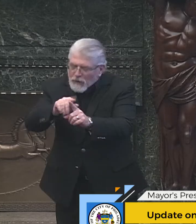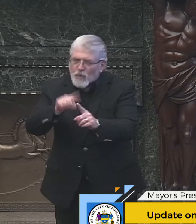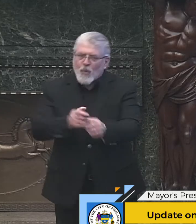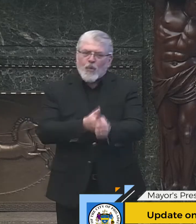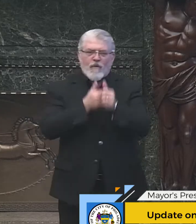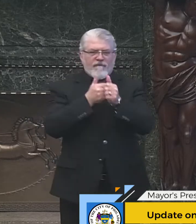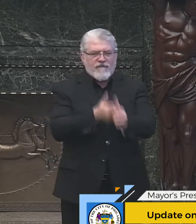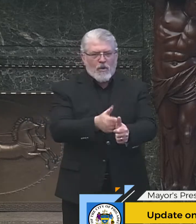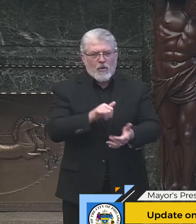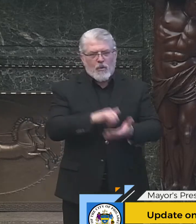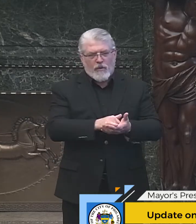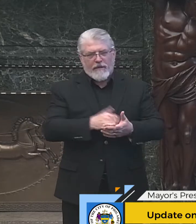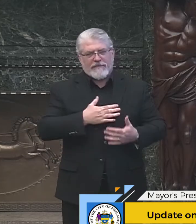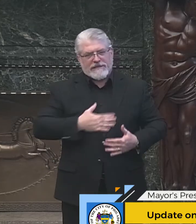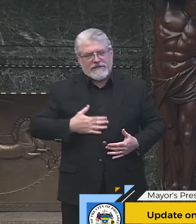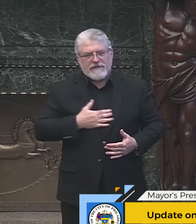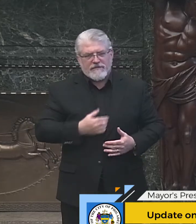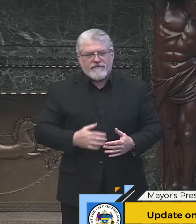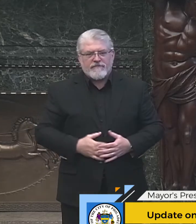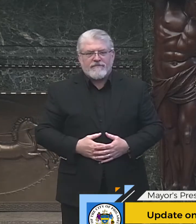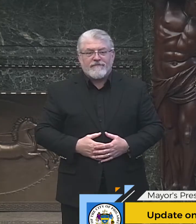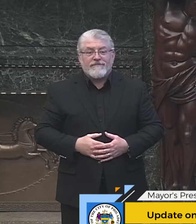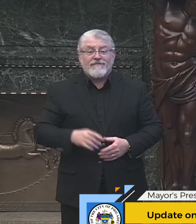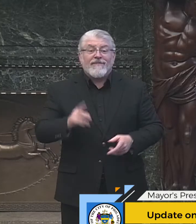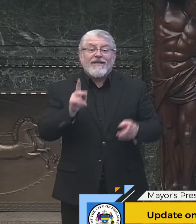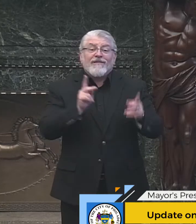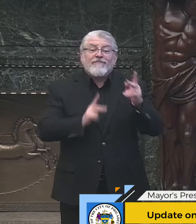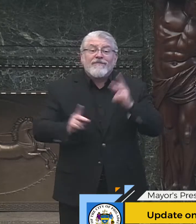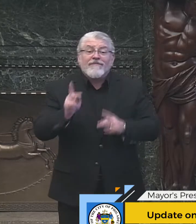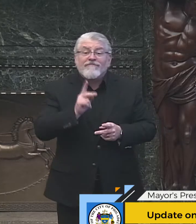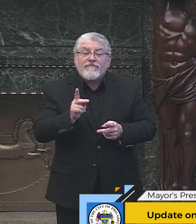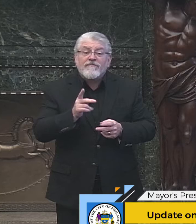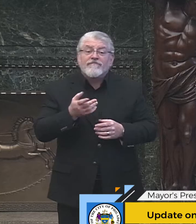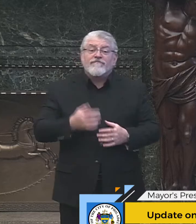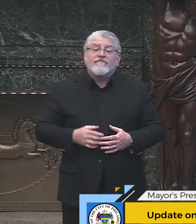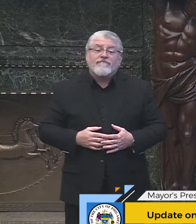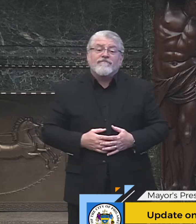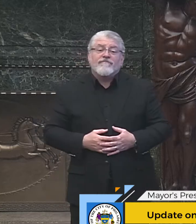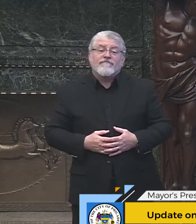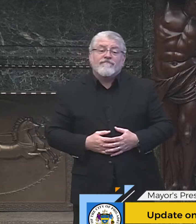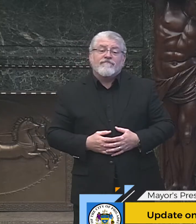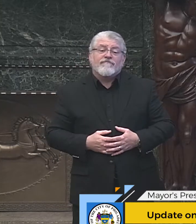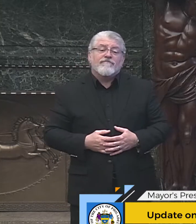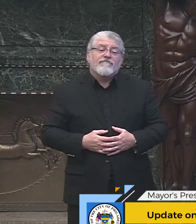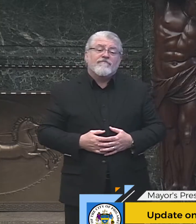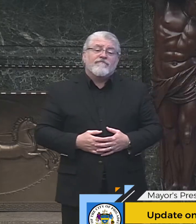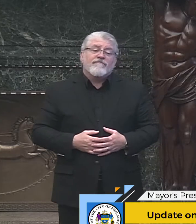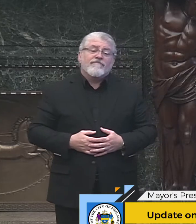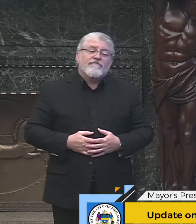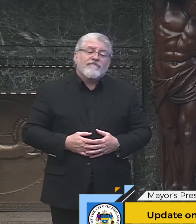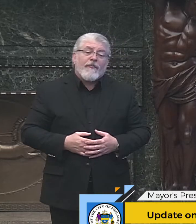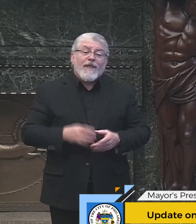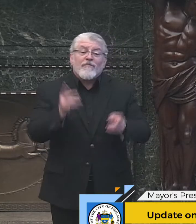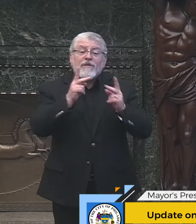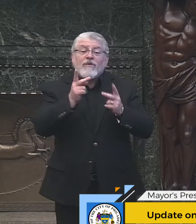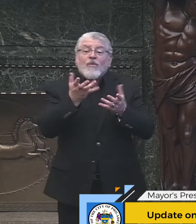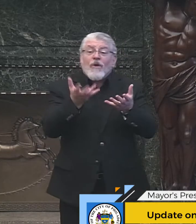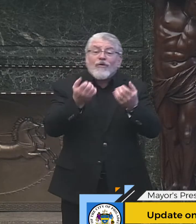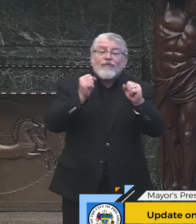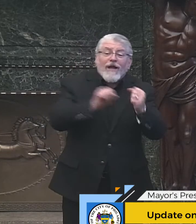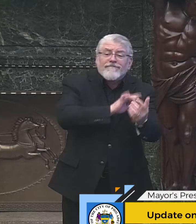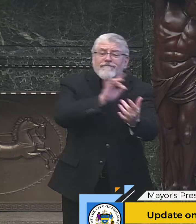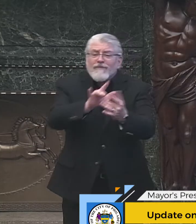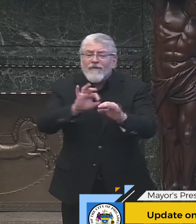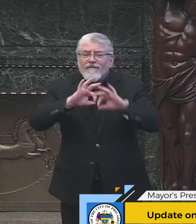stay in contact with their relatives in nursing homes, we still think you need to do that, but you can do that by telephone, you can do that by video chat. Here's